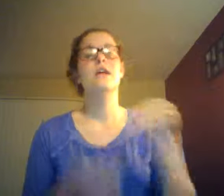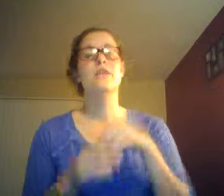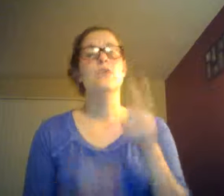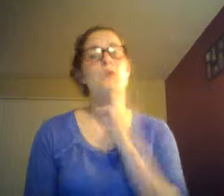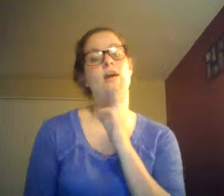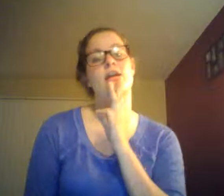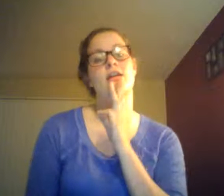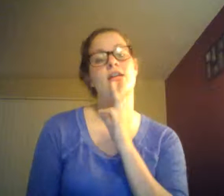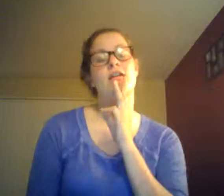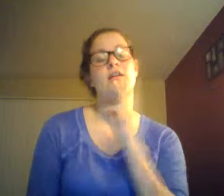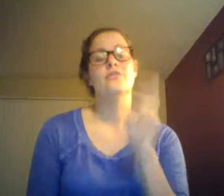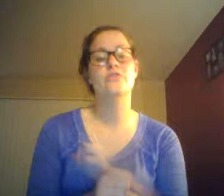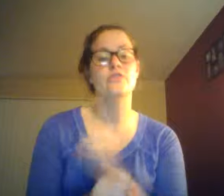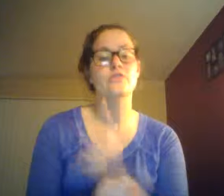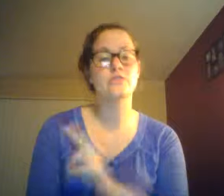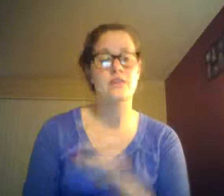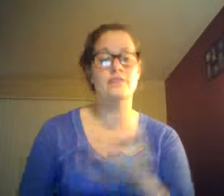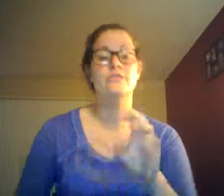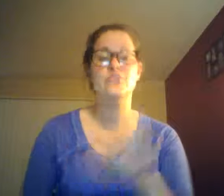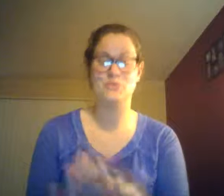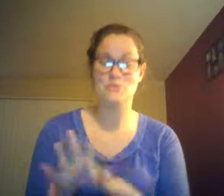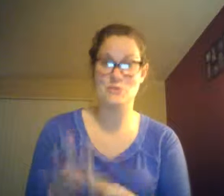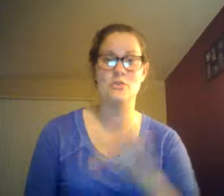in the water through the use of smooth